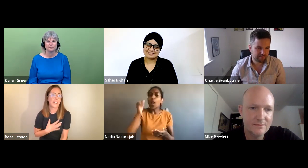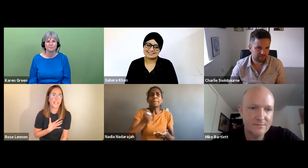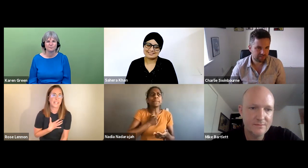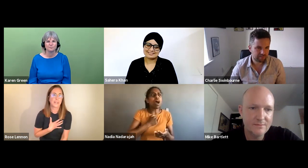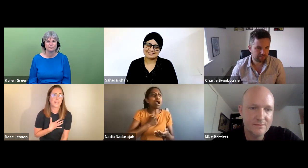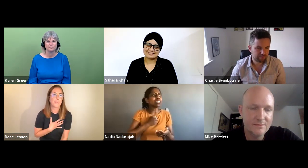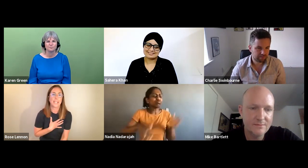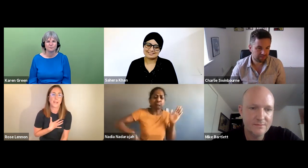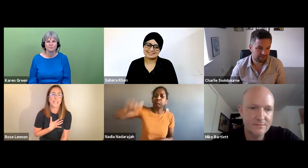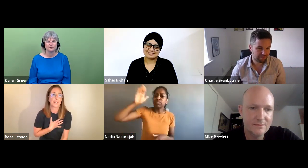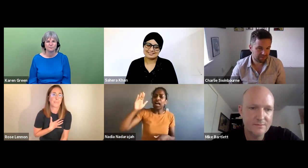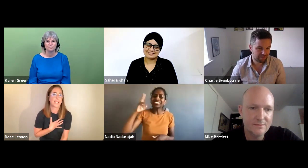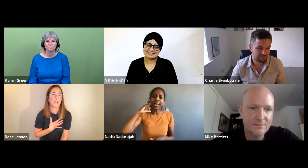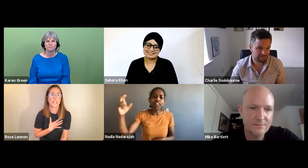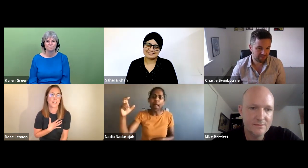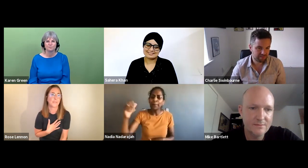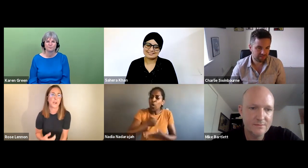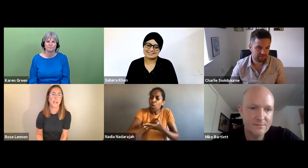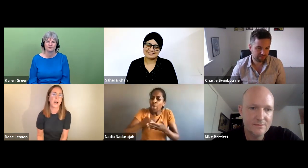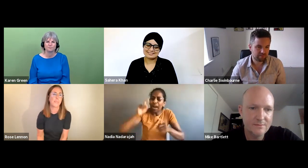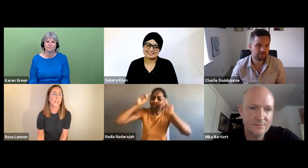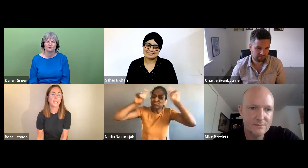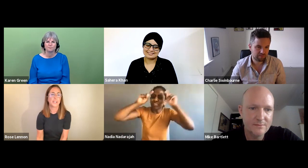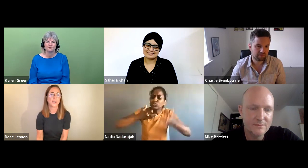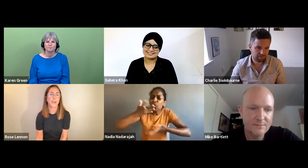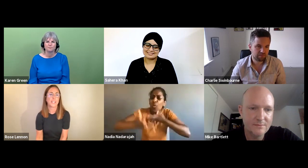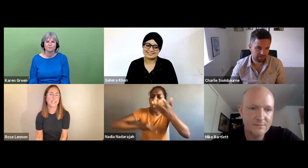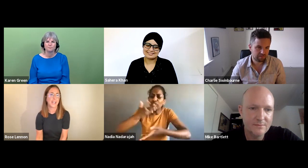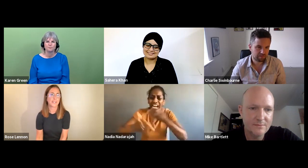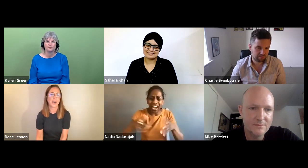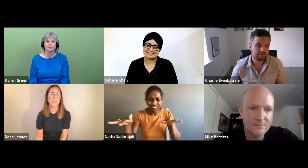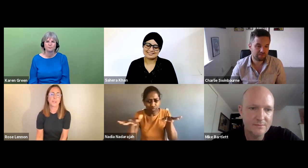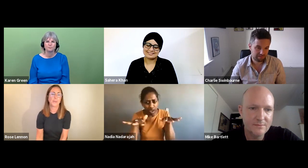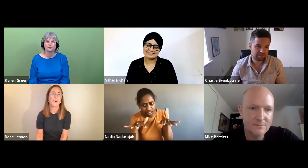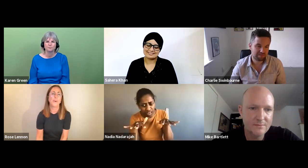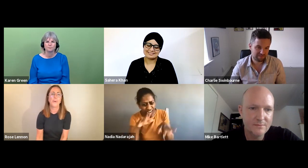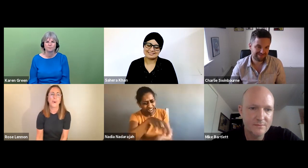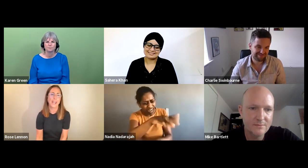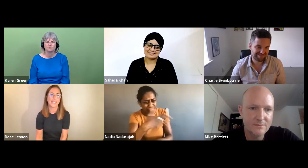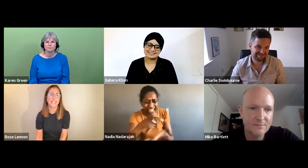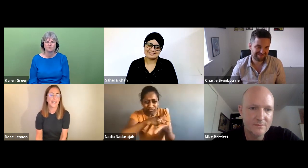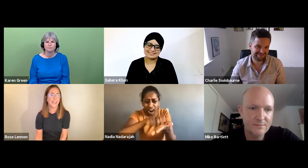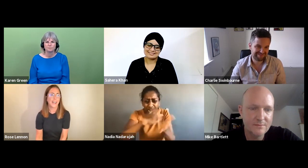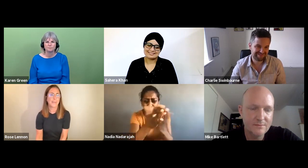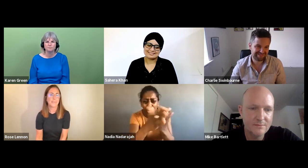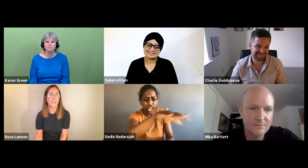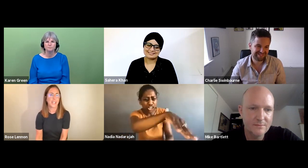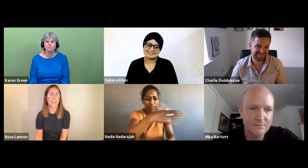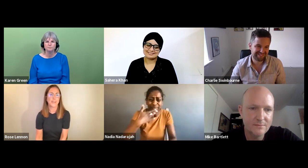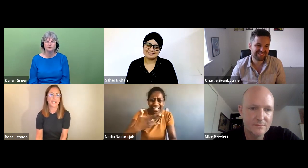find that the best way to express myself growing up, going to the deaf club, we always shared stories.